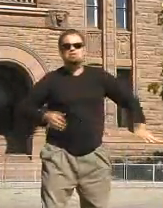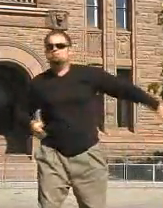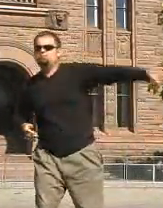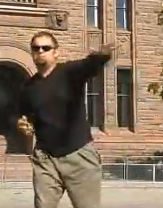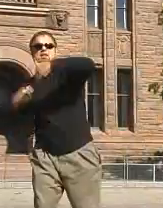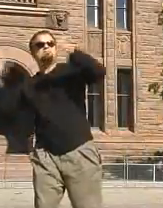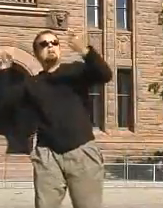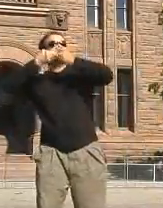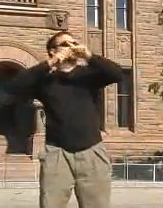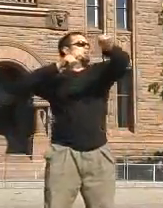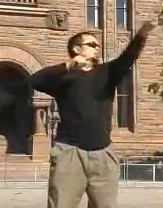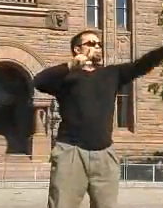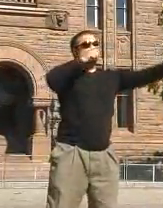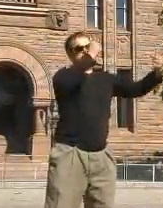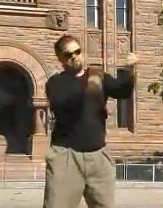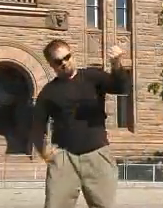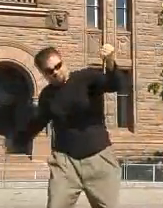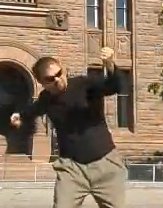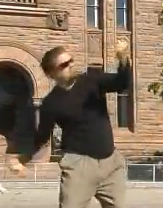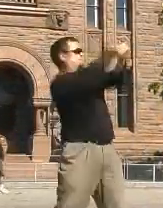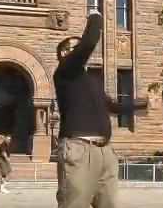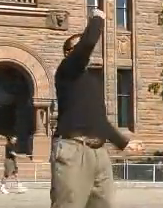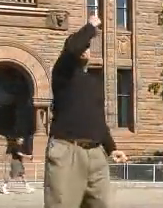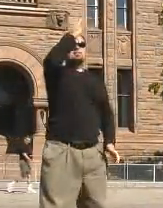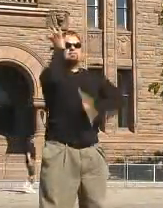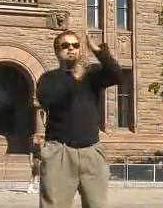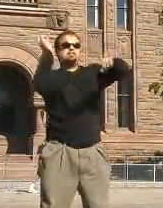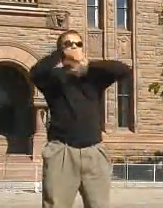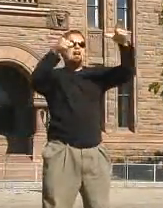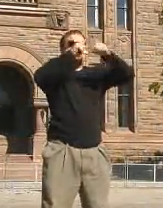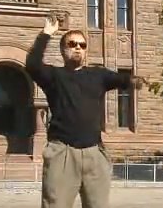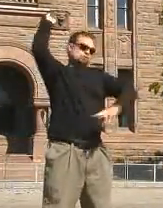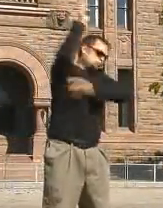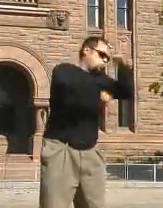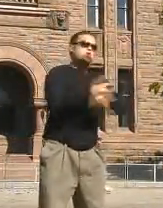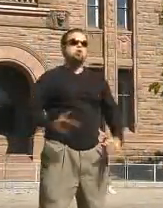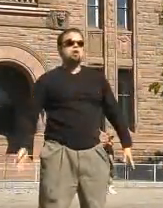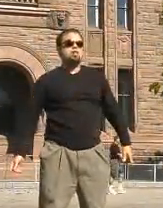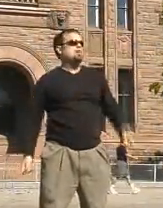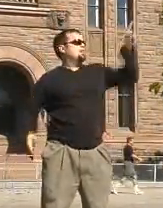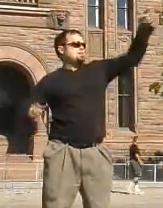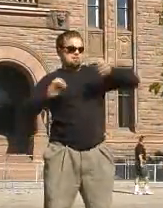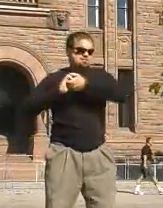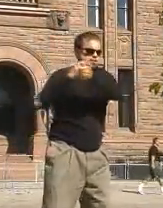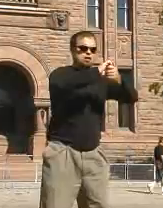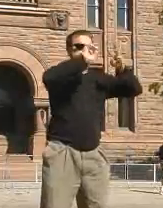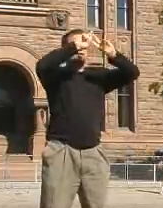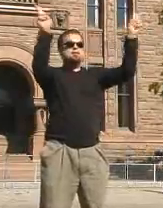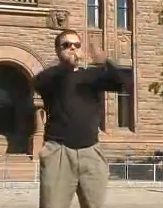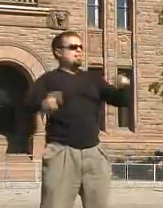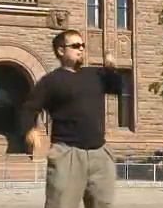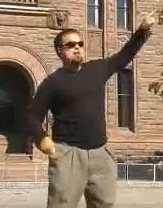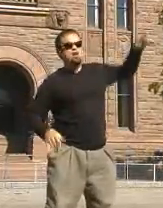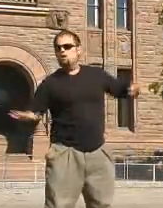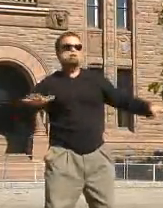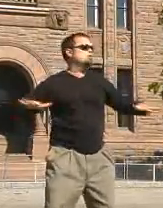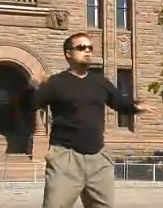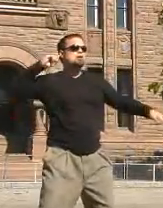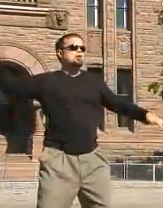Queen's Park. Lots of friends in the community who do support us and sign languages around the world. Together, the World